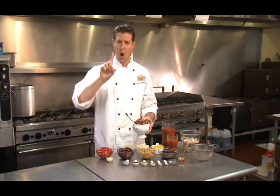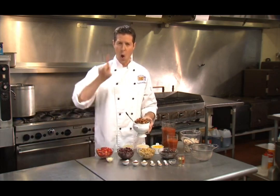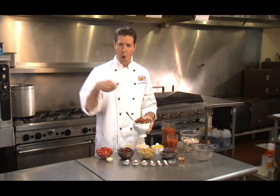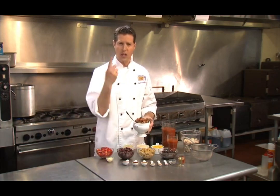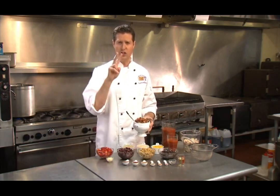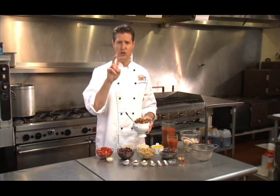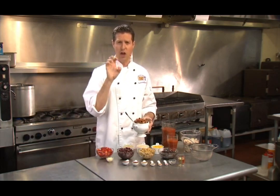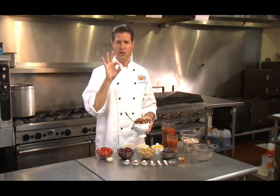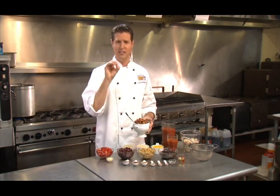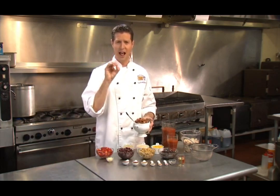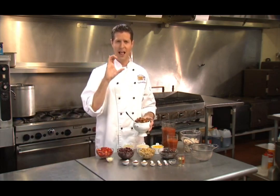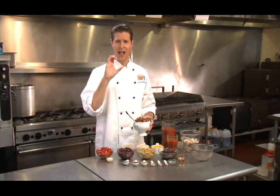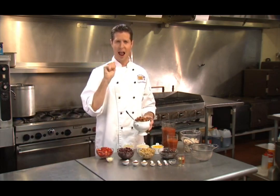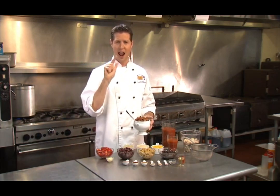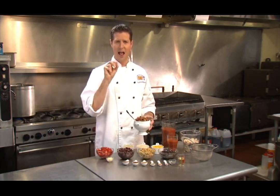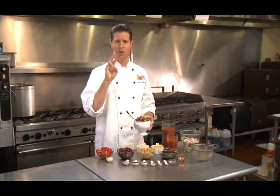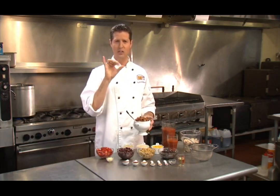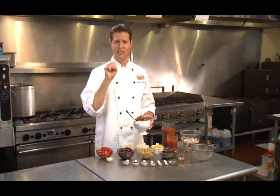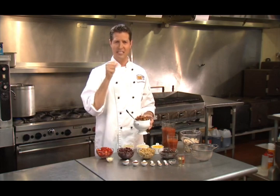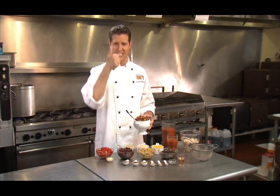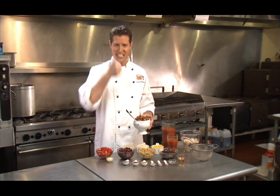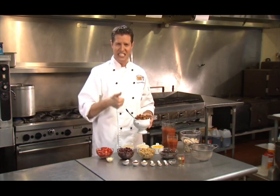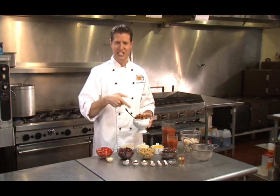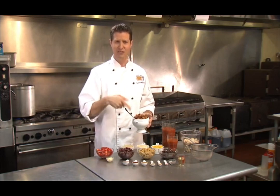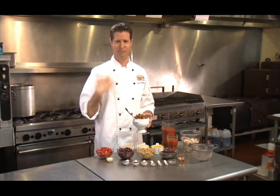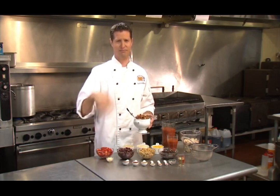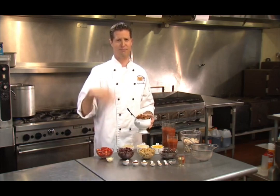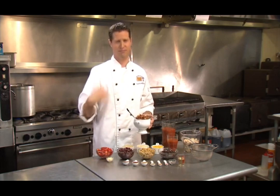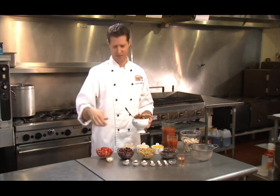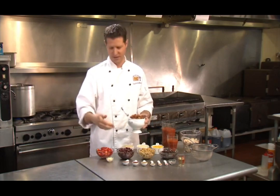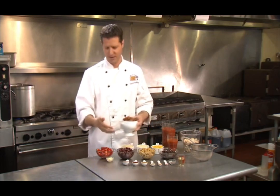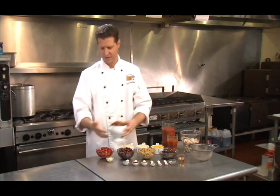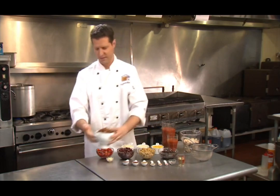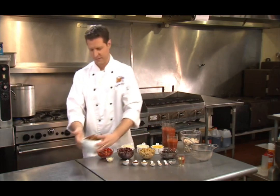It has only 290 calories each. Wow!